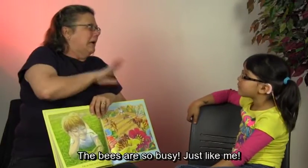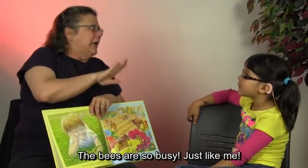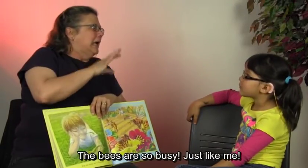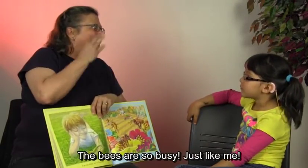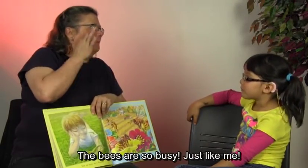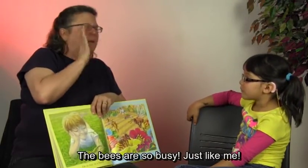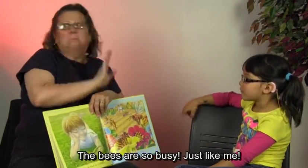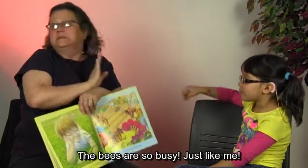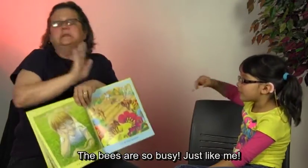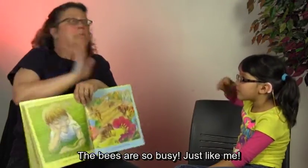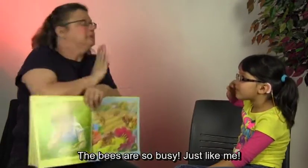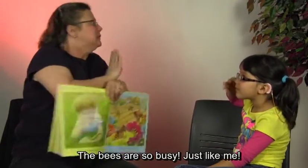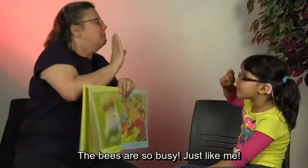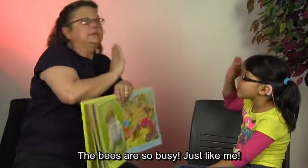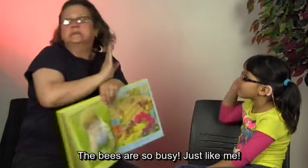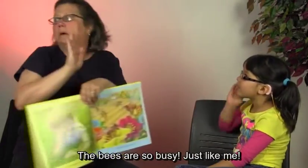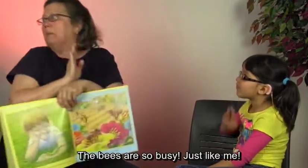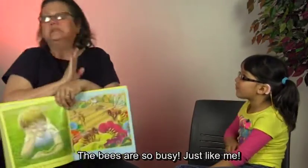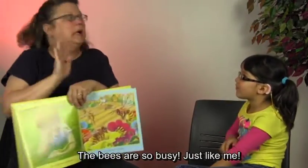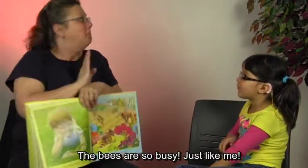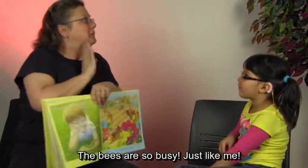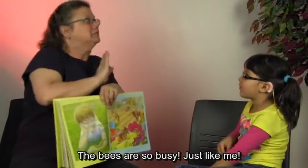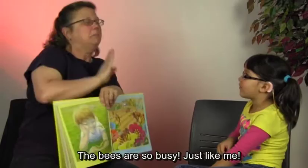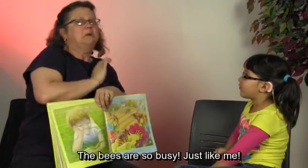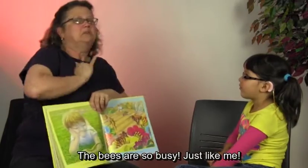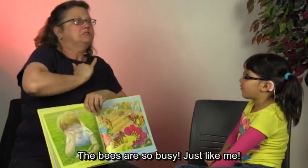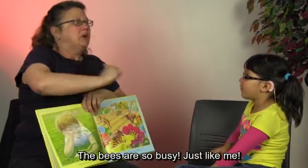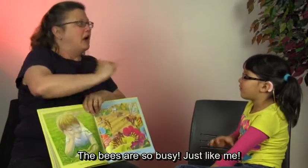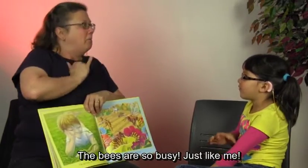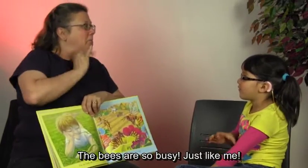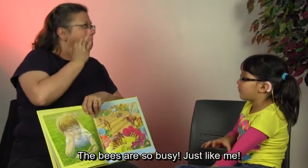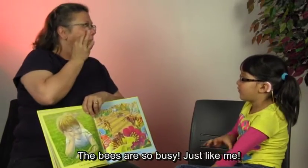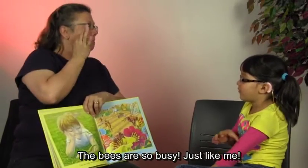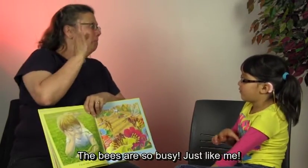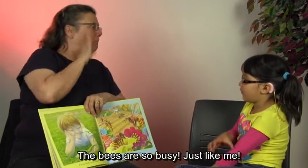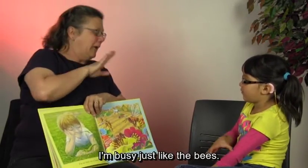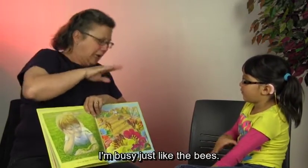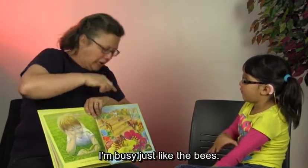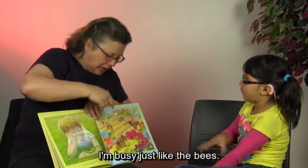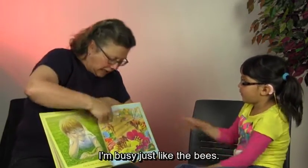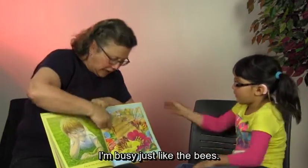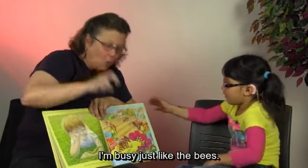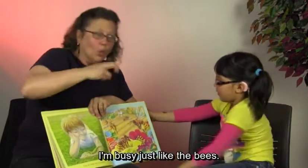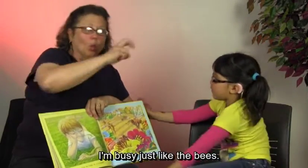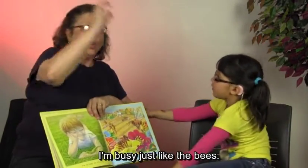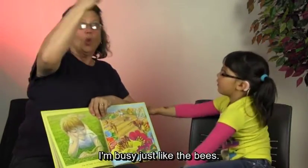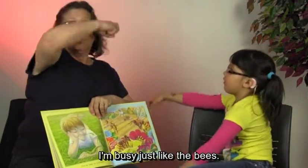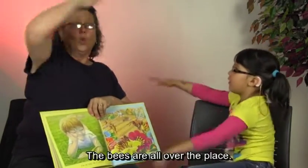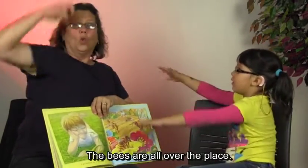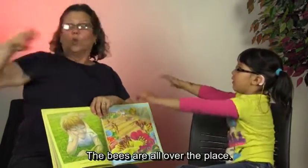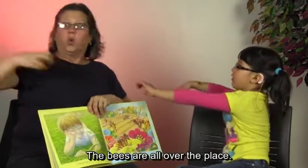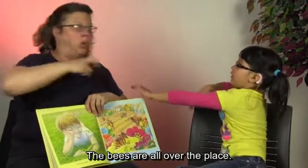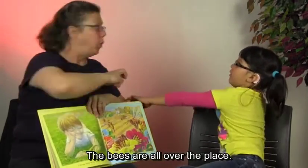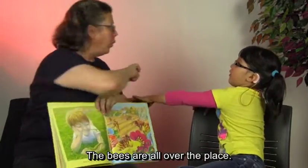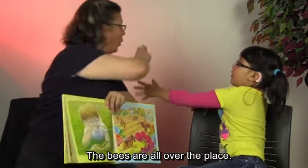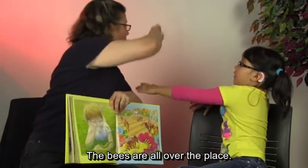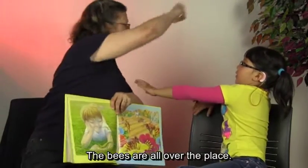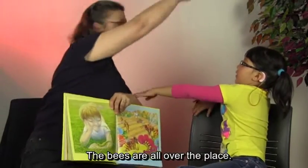The bees are so busy, just like me. I'm busy just like the bees. The bees are all over the